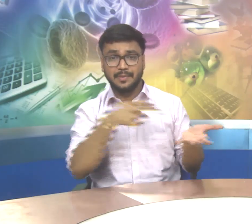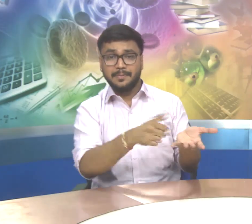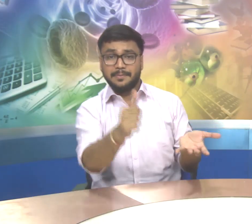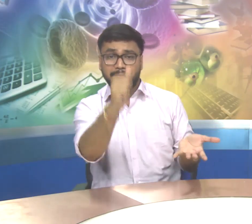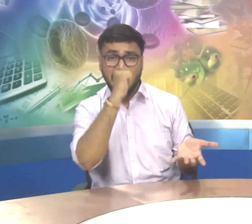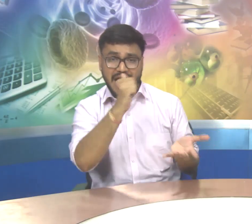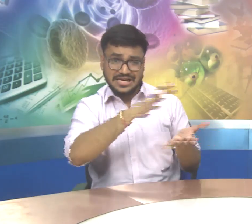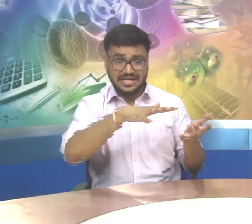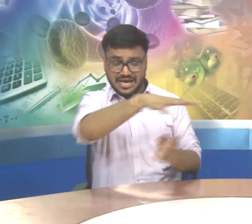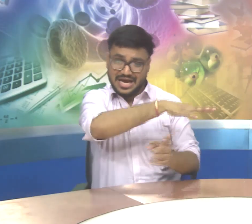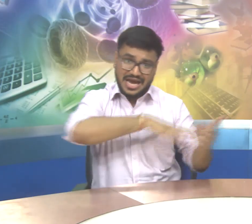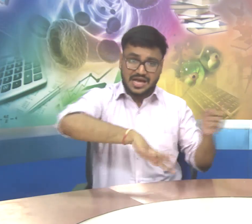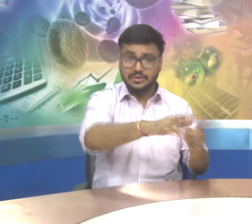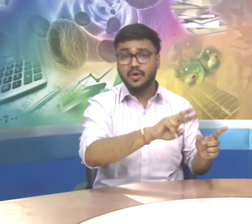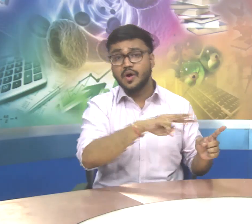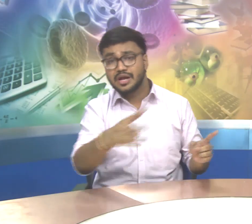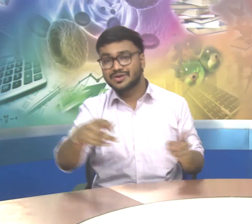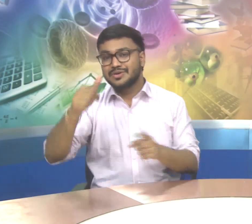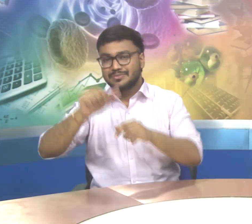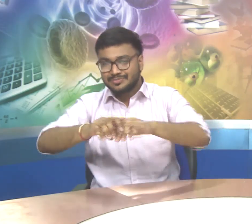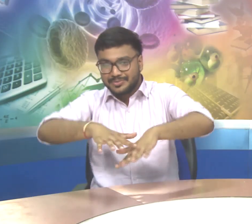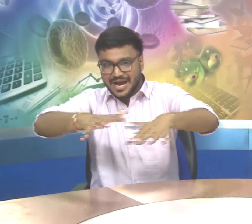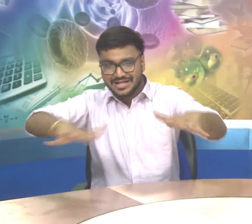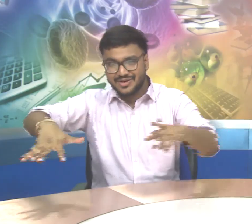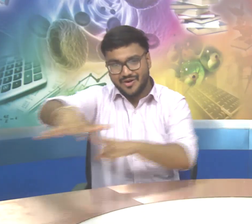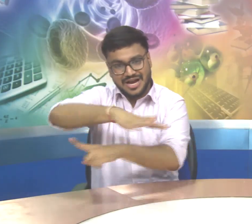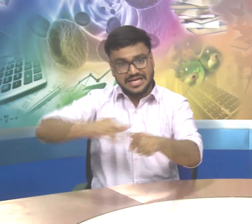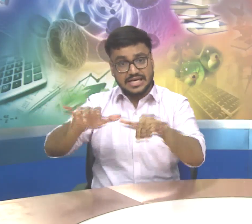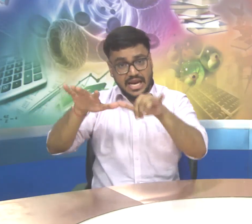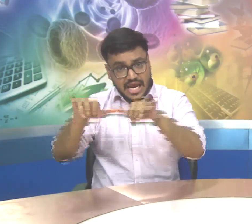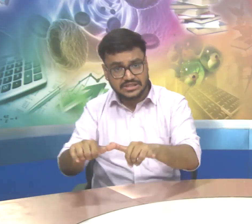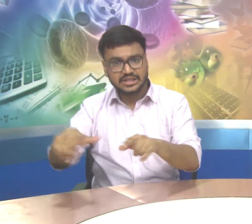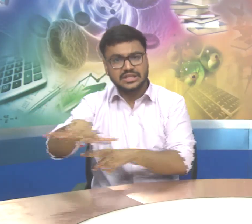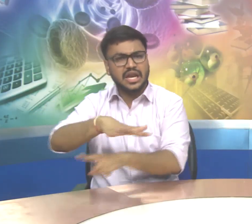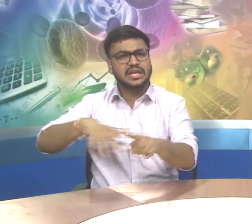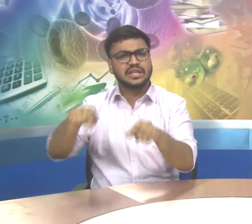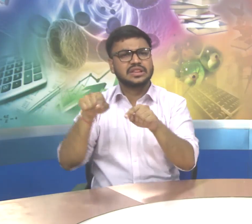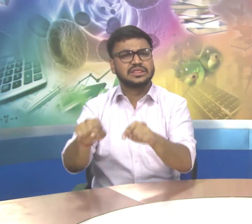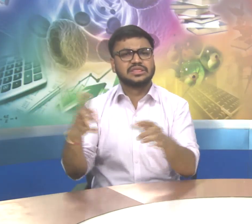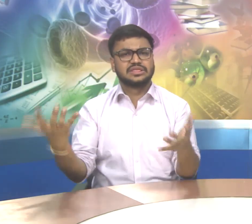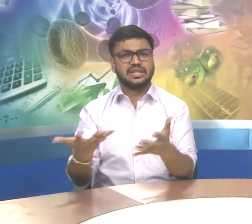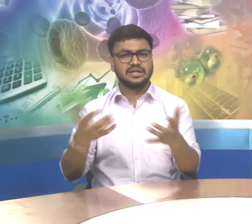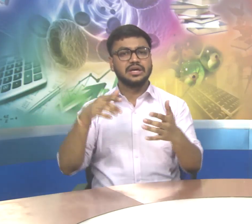The primary source of water on land is the rainfall. Water is an